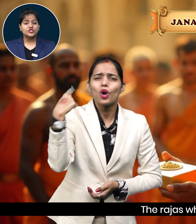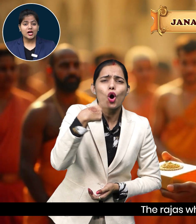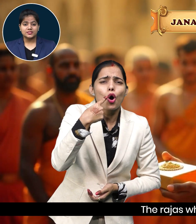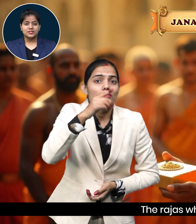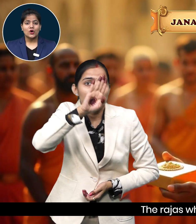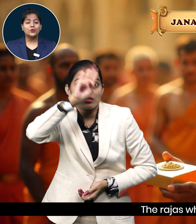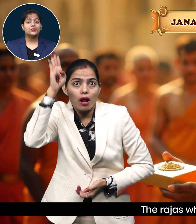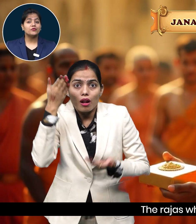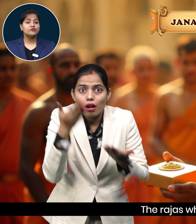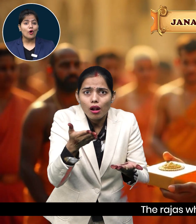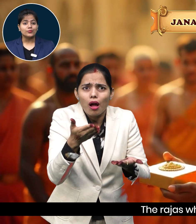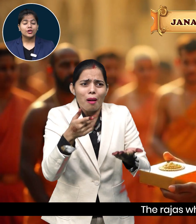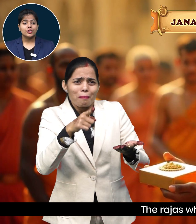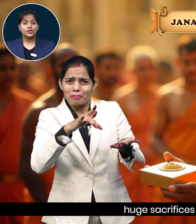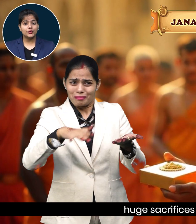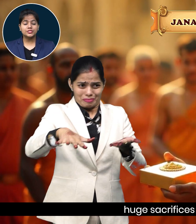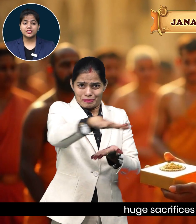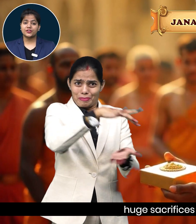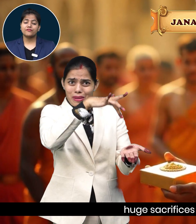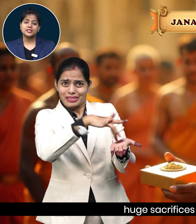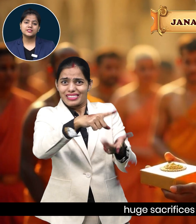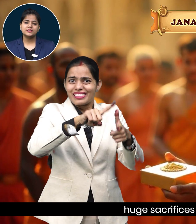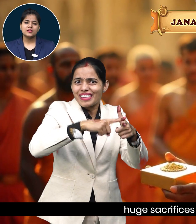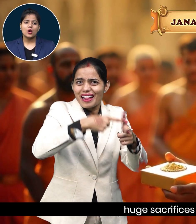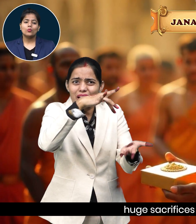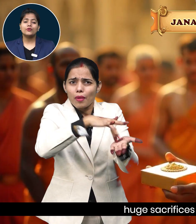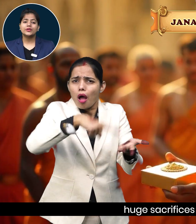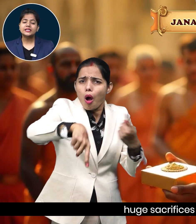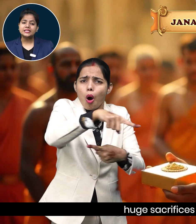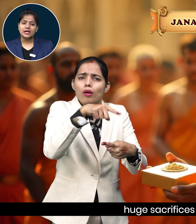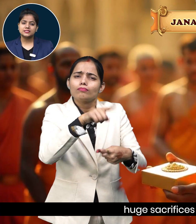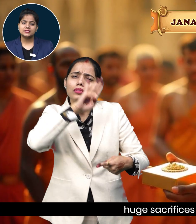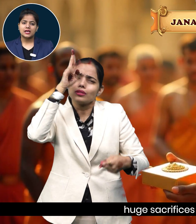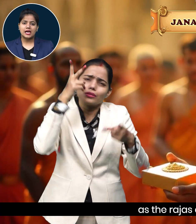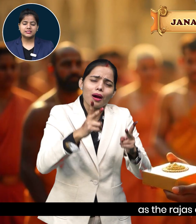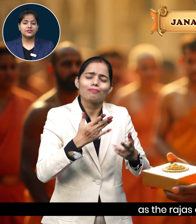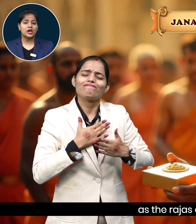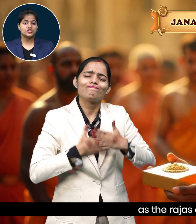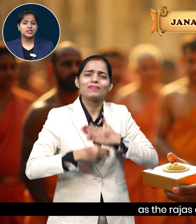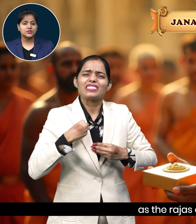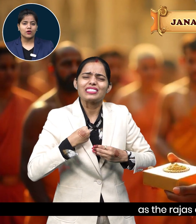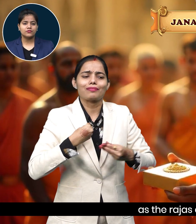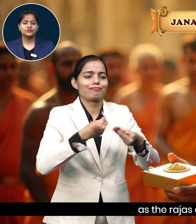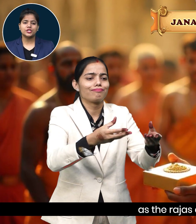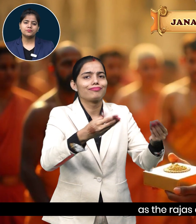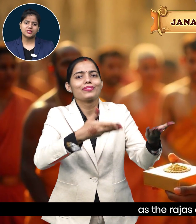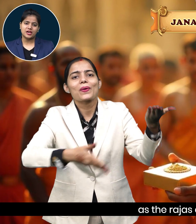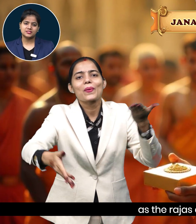The Rajas who performed youth sacrifices were recognized as the Rajas